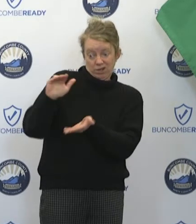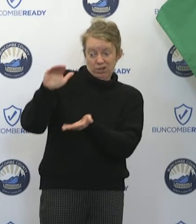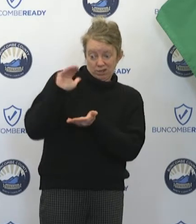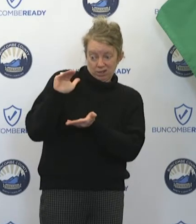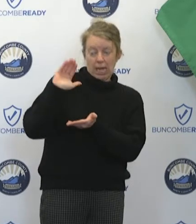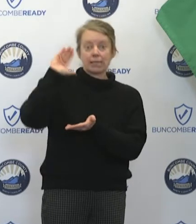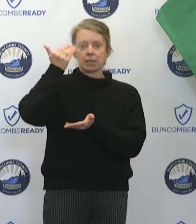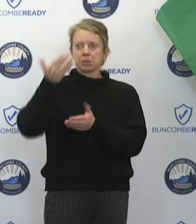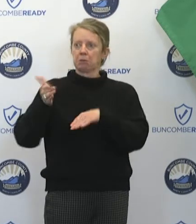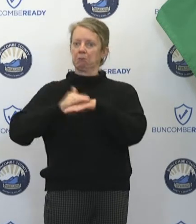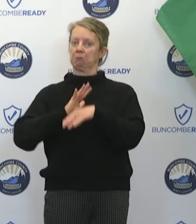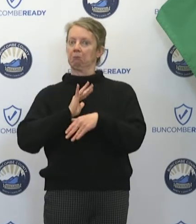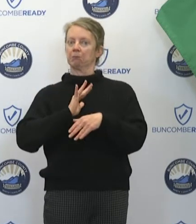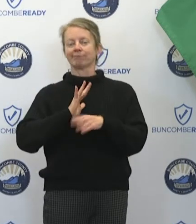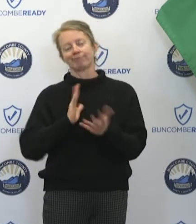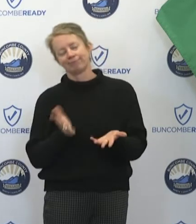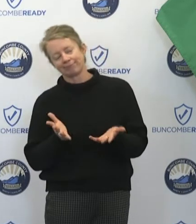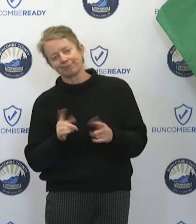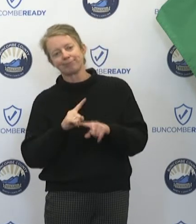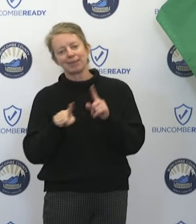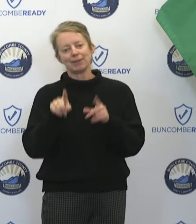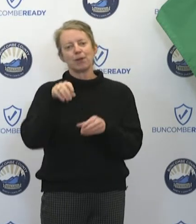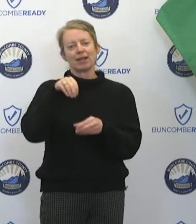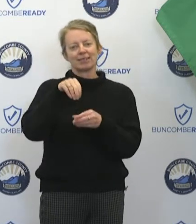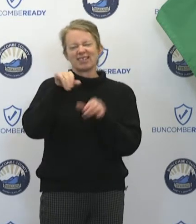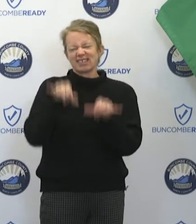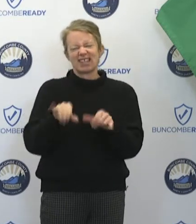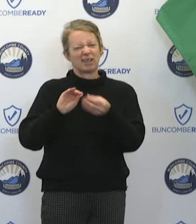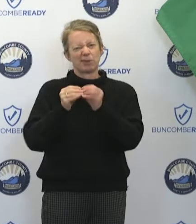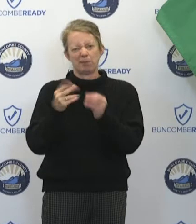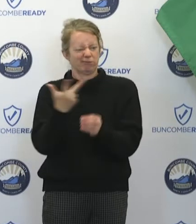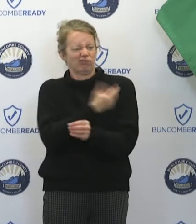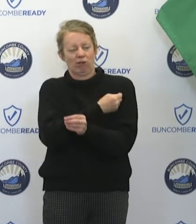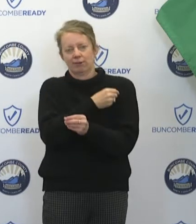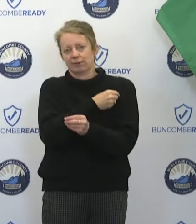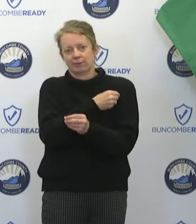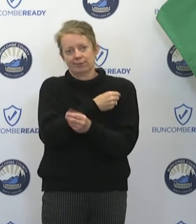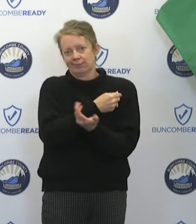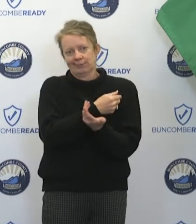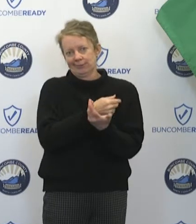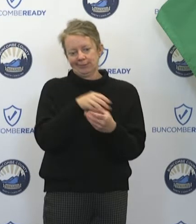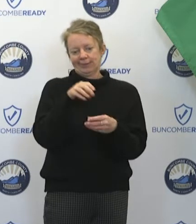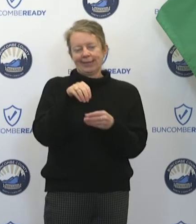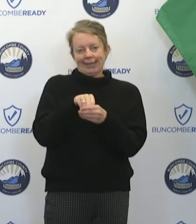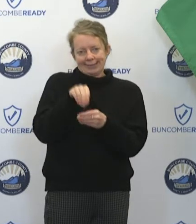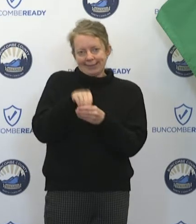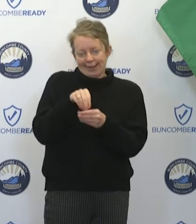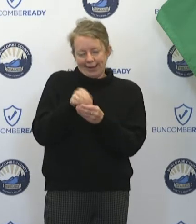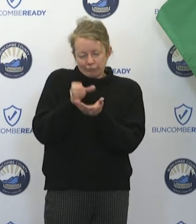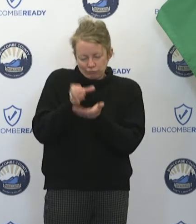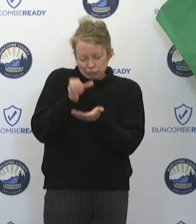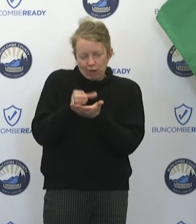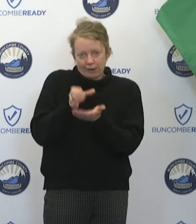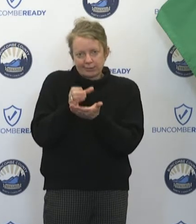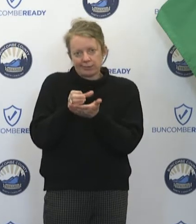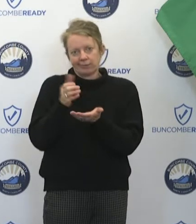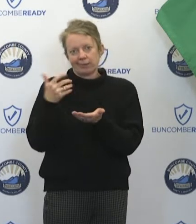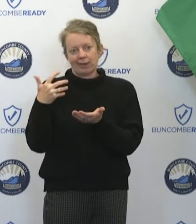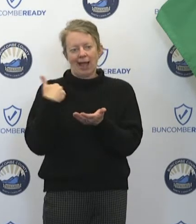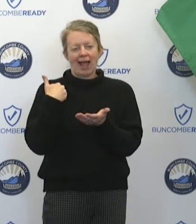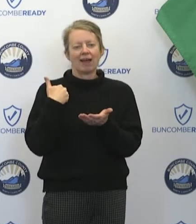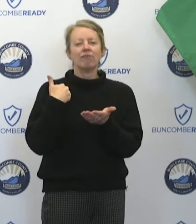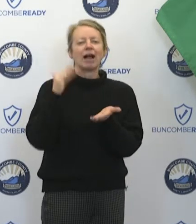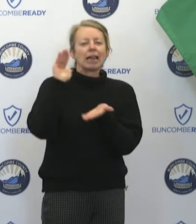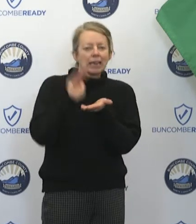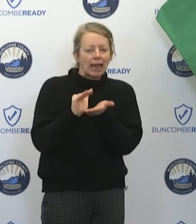may seem like an increase, however, it is the same number of vials as the previous 3 weeks, but now is based on the expectation